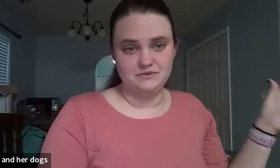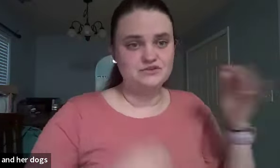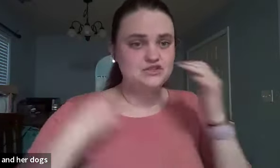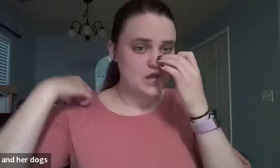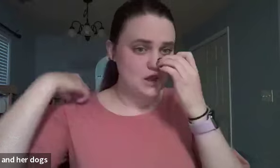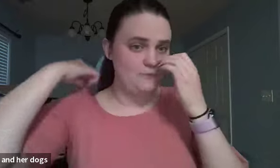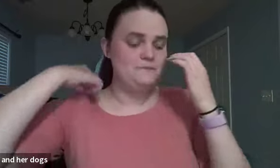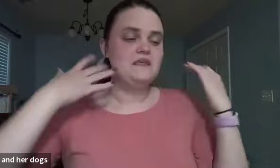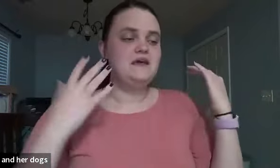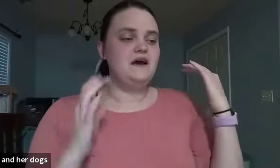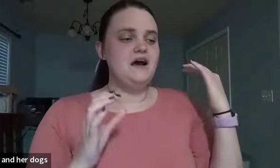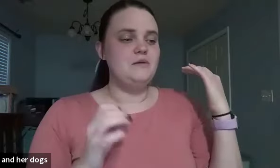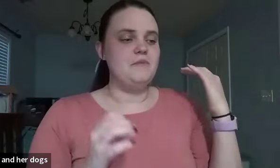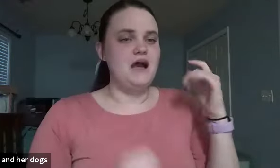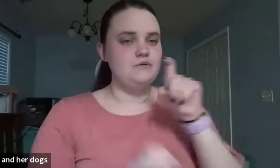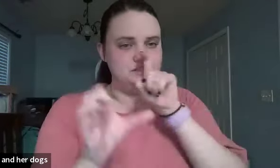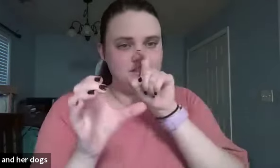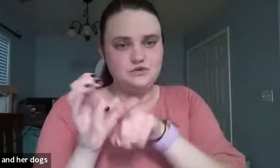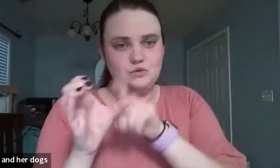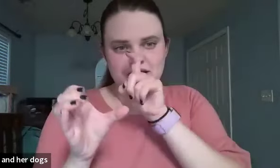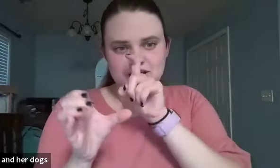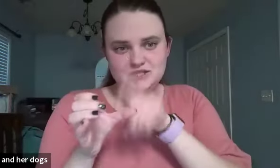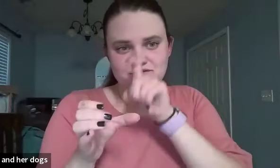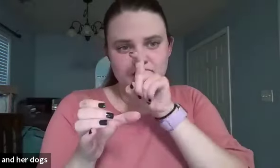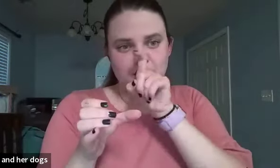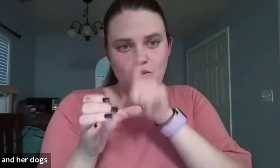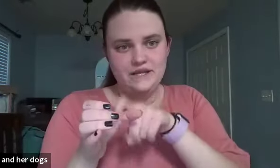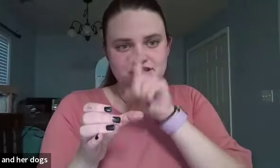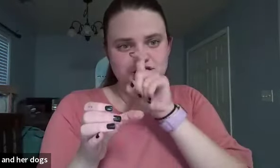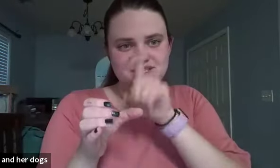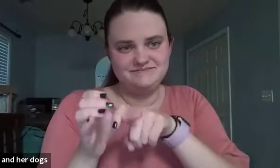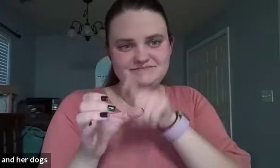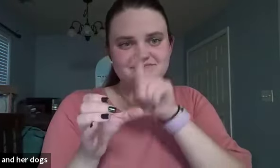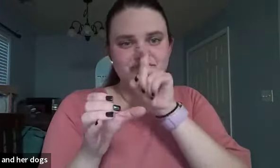animal. So I would just do witch for now. Witch.